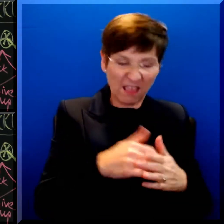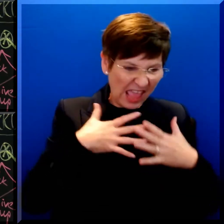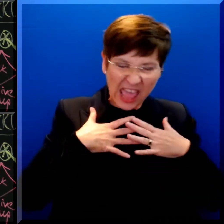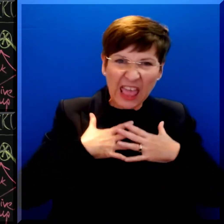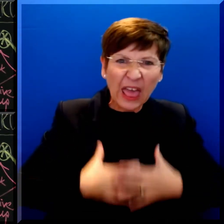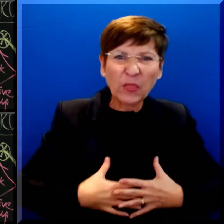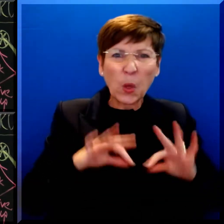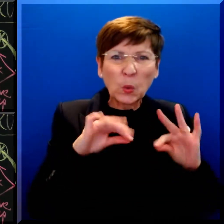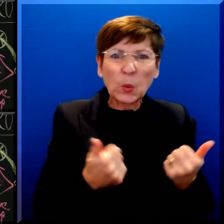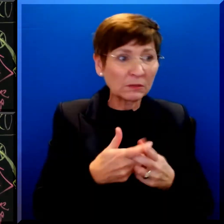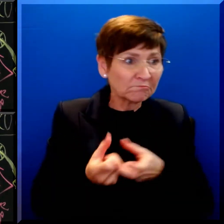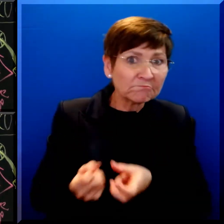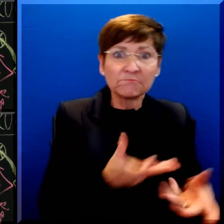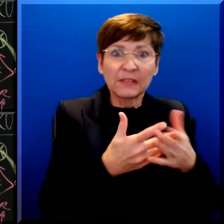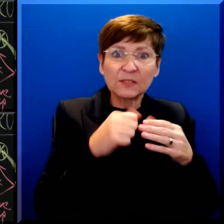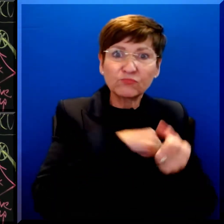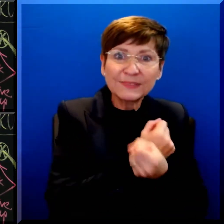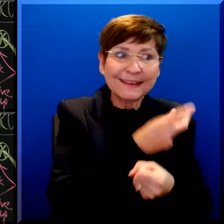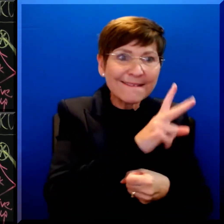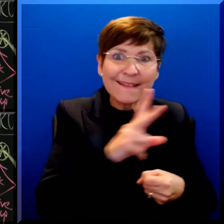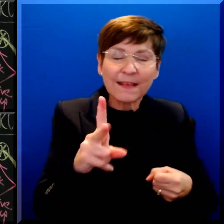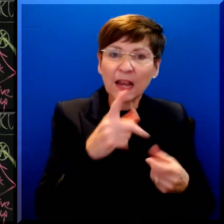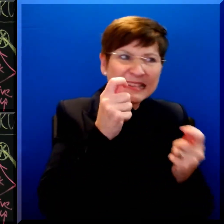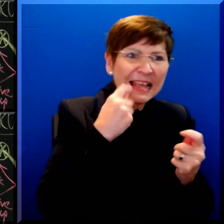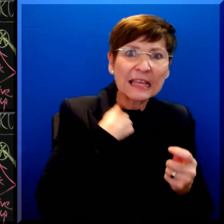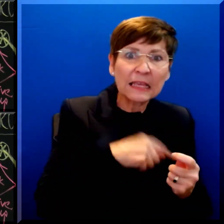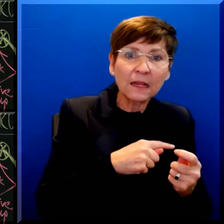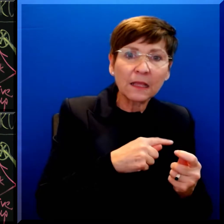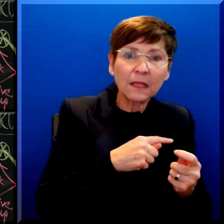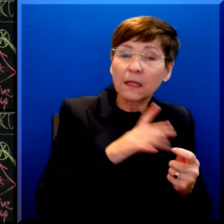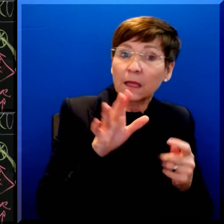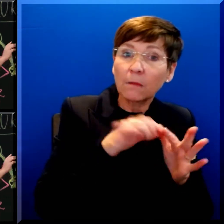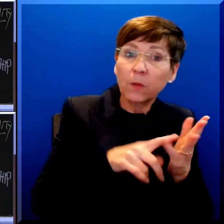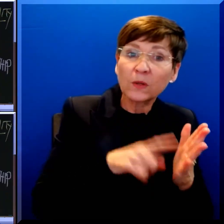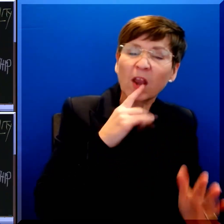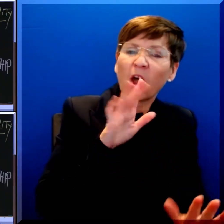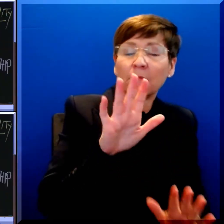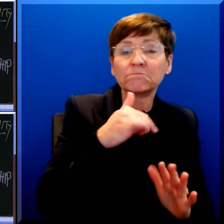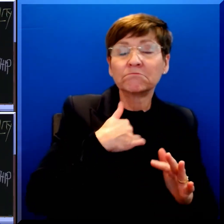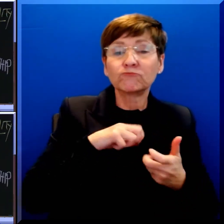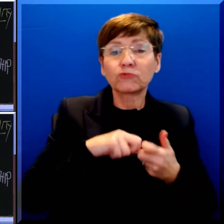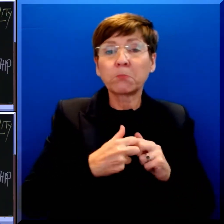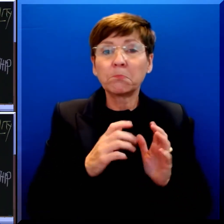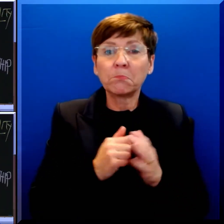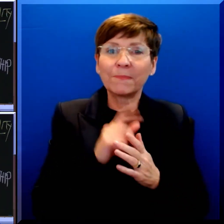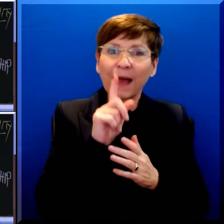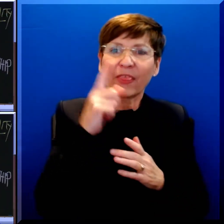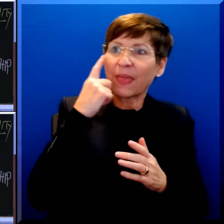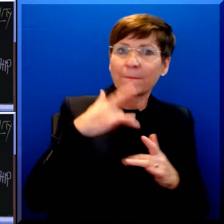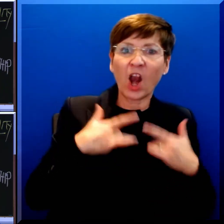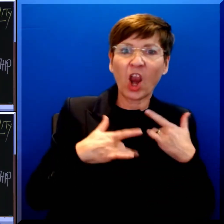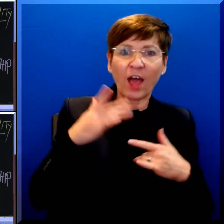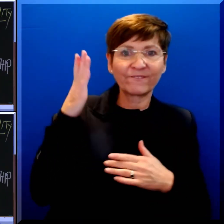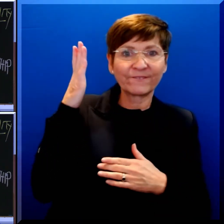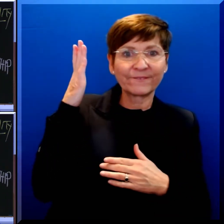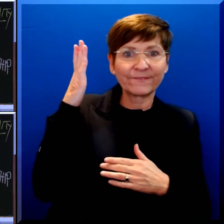health was failing. He was in and out of prison. People are trying to kill him. But he said, yeah, I've got troubles. But watch, to put it in the perspective of eternity,